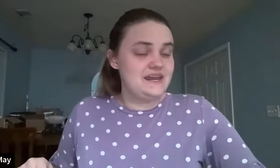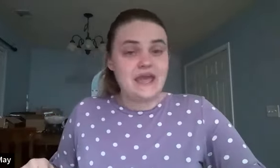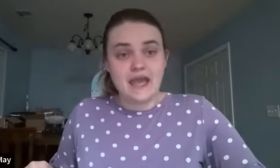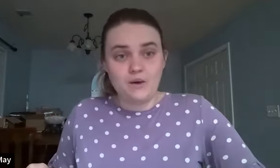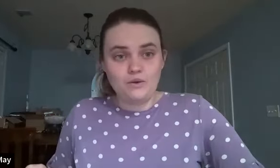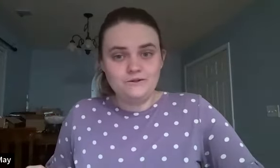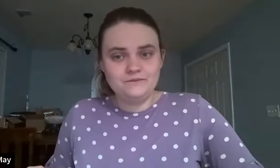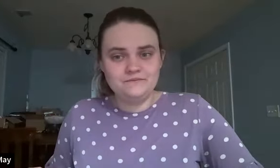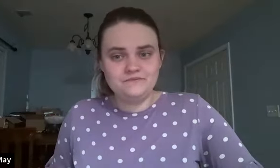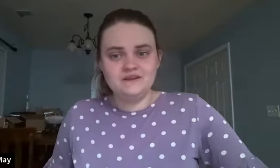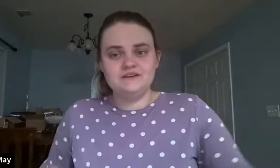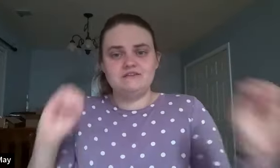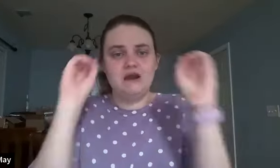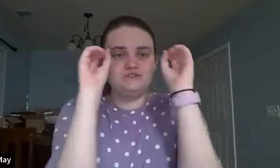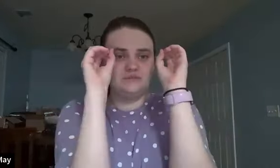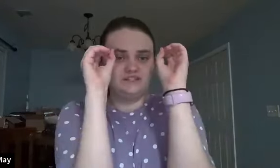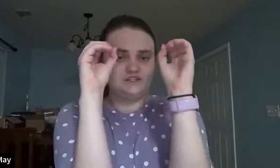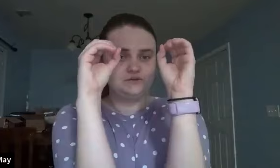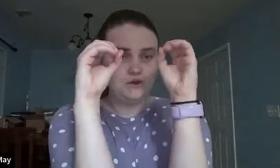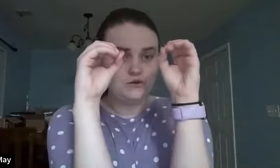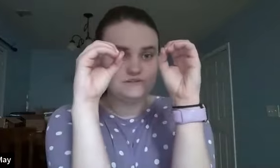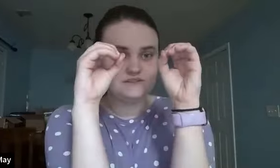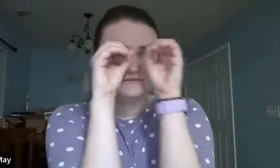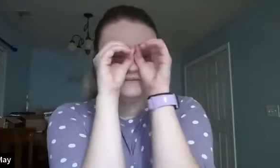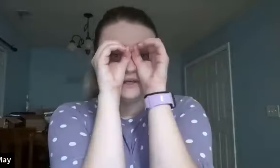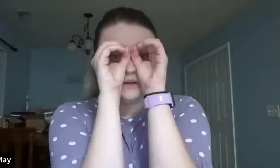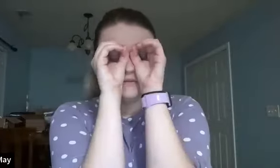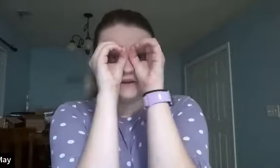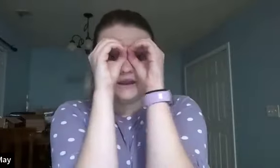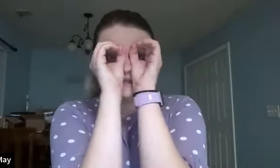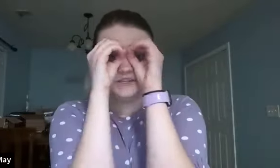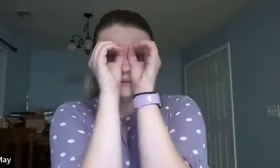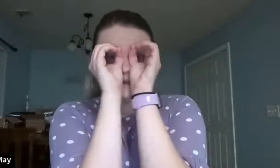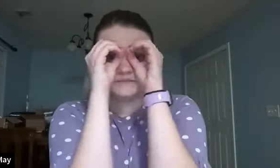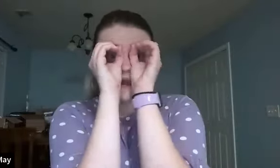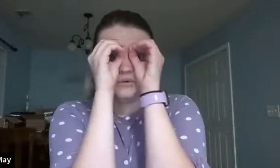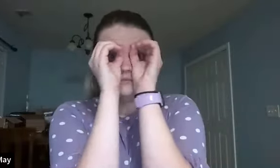Then owl. So owl's going to be 2 O's. You're going to put them in front of your eyes and you're going to bounce an owl.